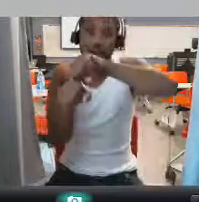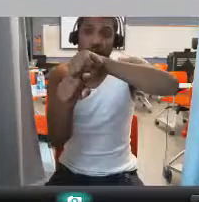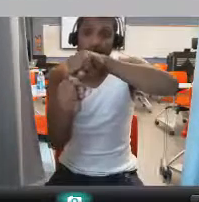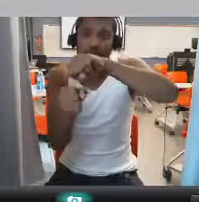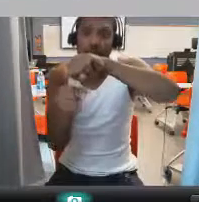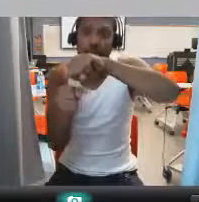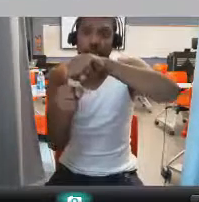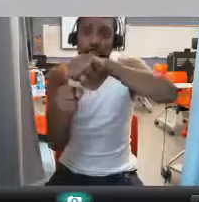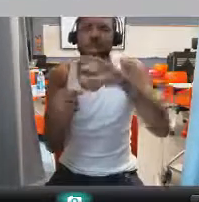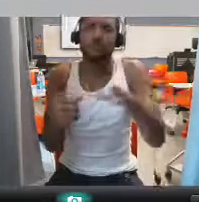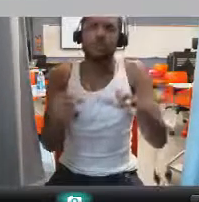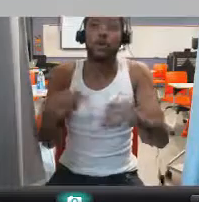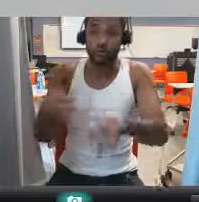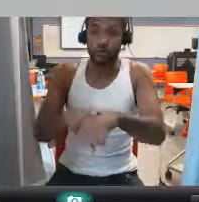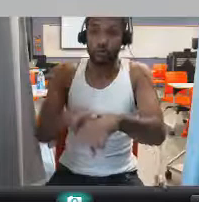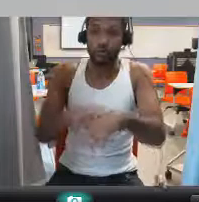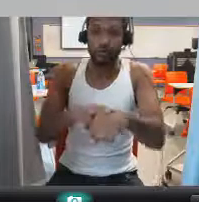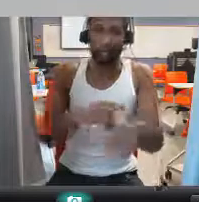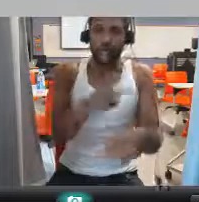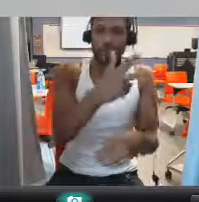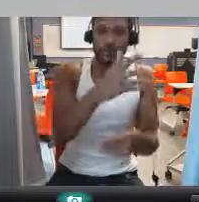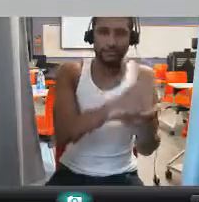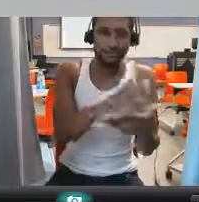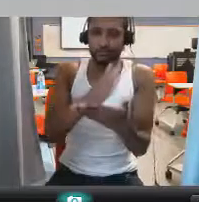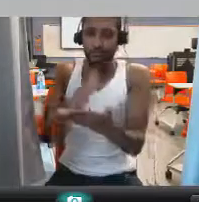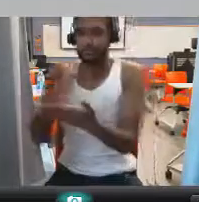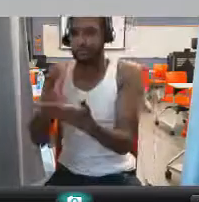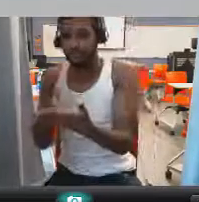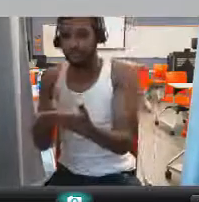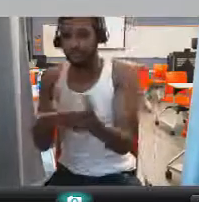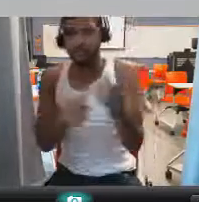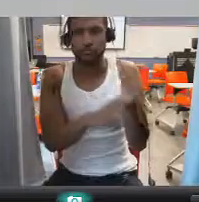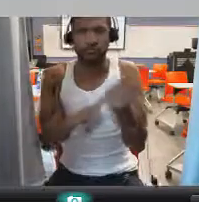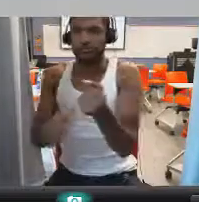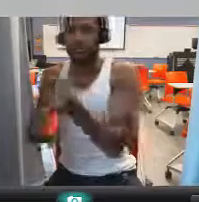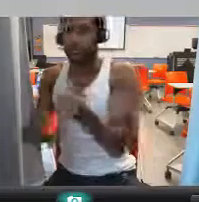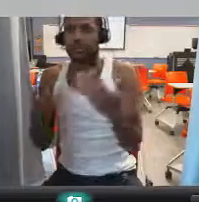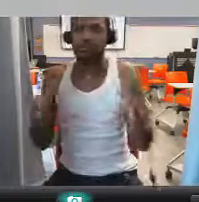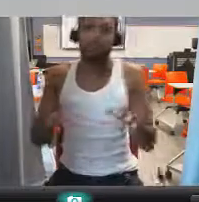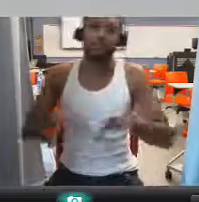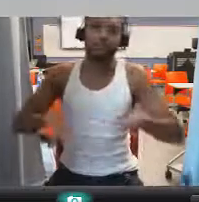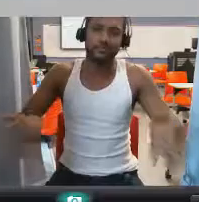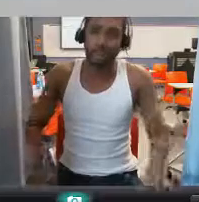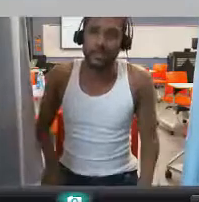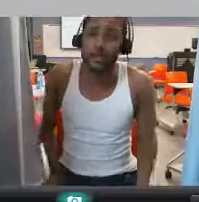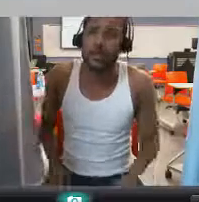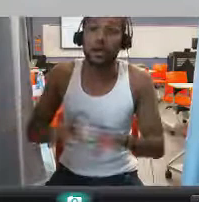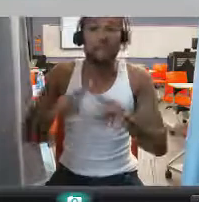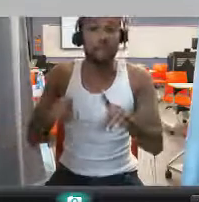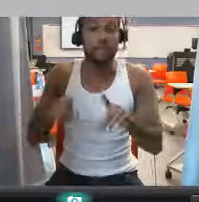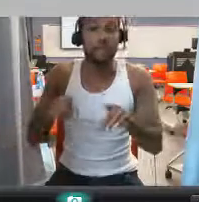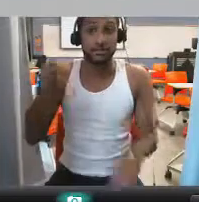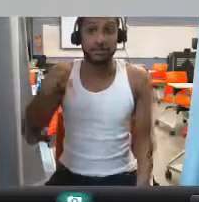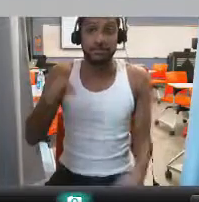Like, normally I get in and it's like 3 pieces in varying length and pinch, pinch, pinch, wiping out, you know? This